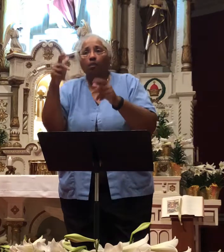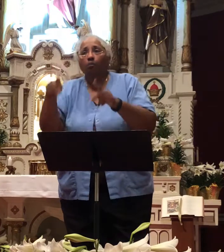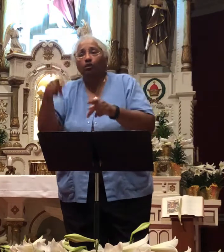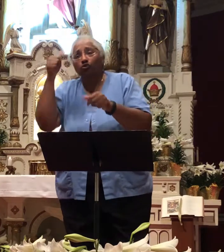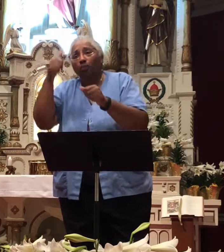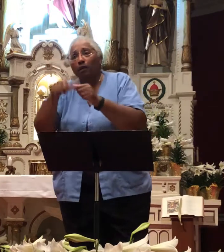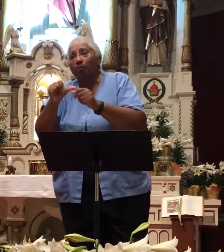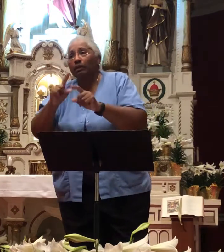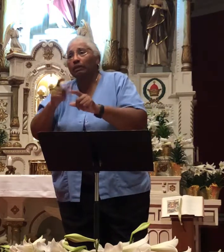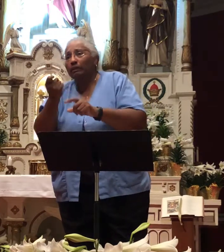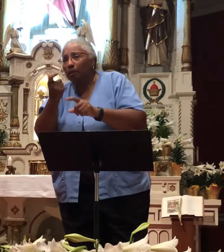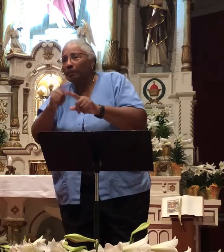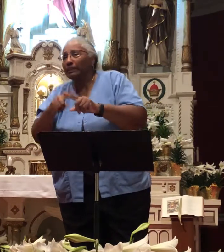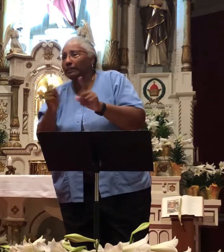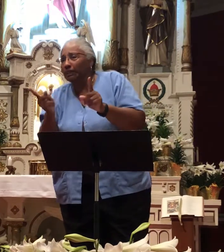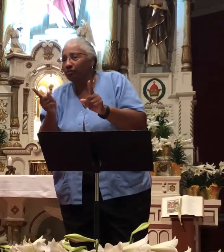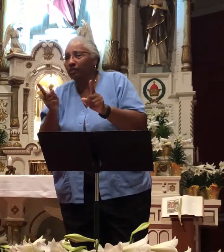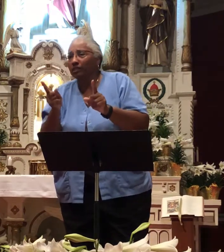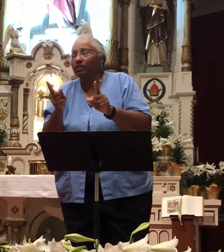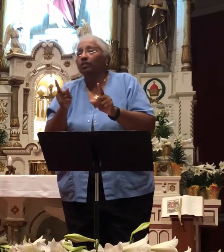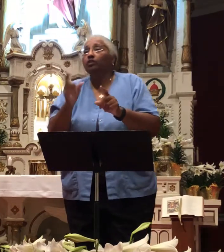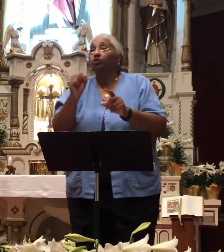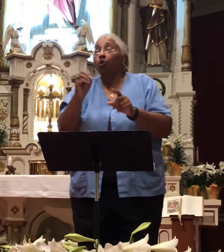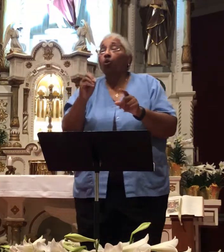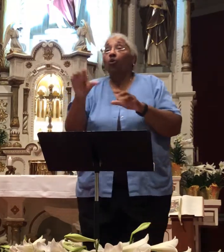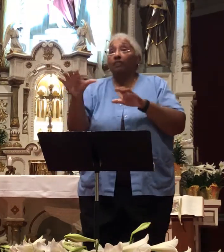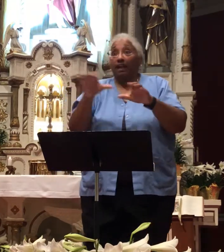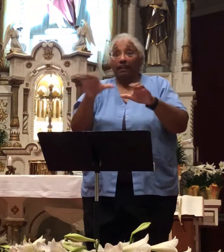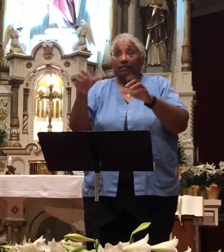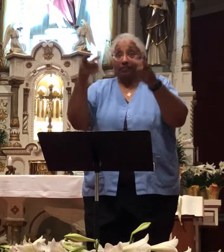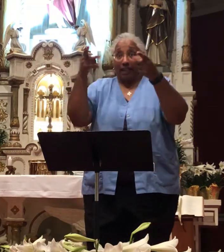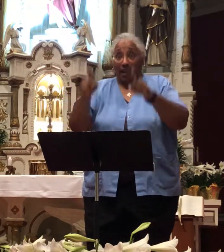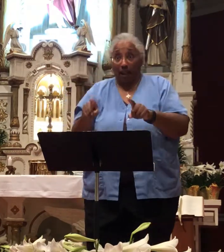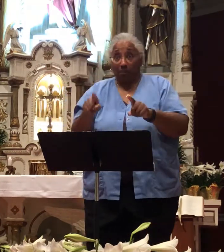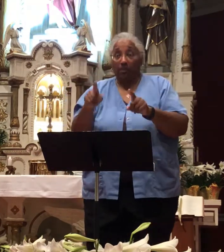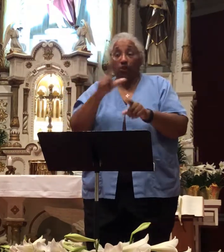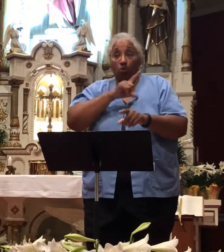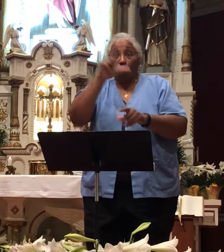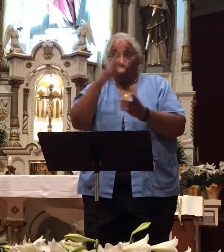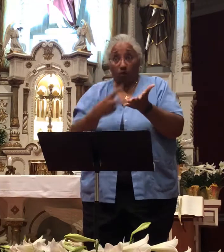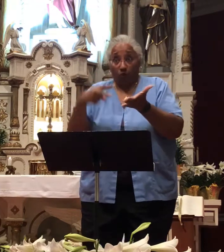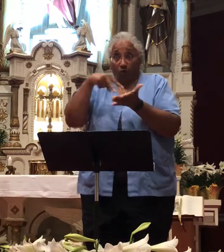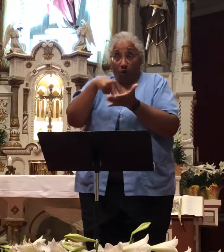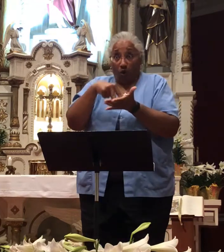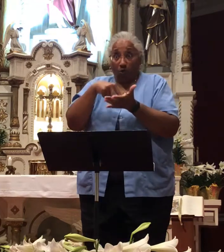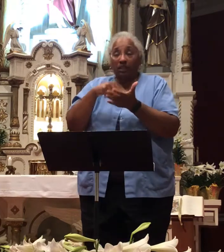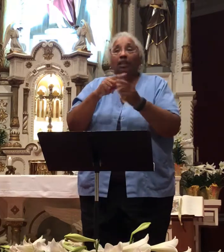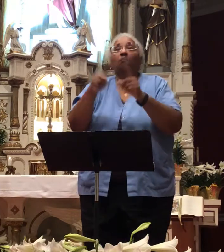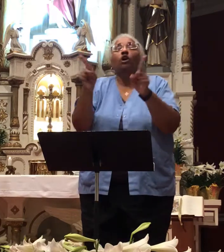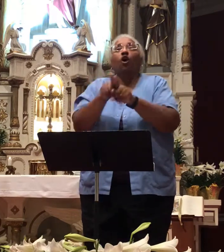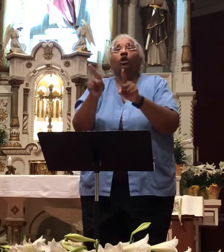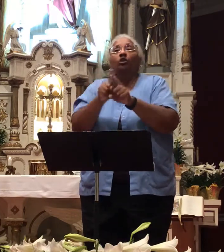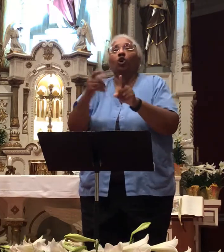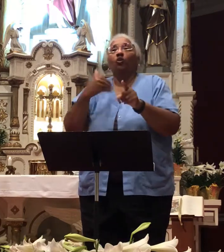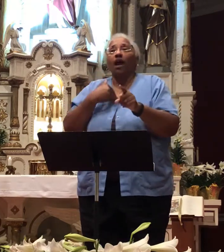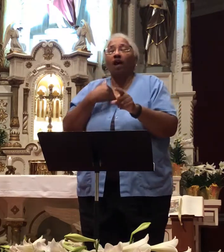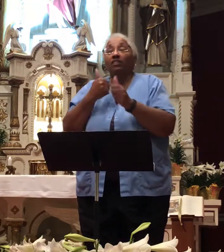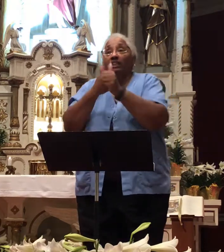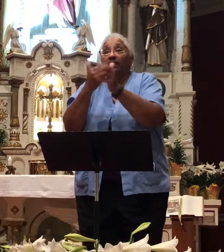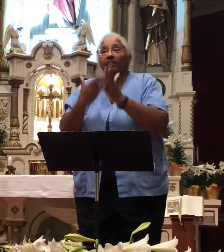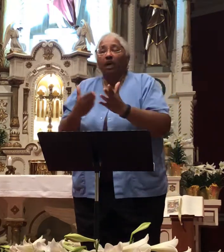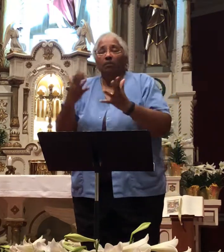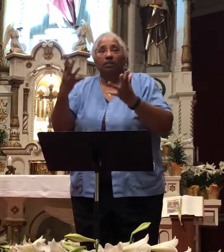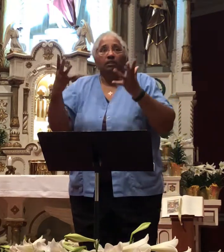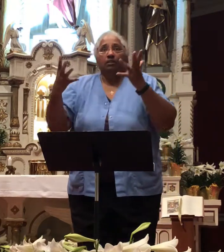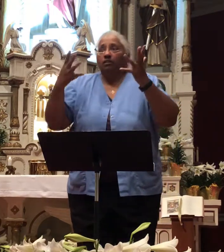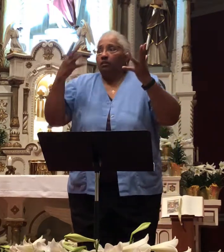not just coming from the activity of the Lord, but also from the disciples. And they don't know what to do with it. They don't know what to